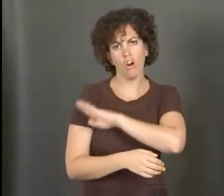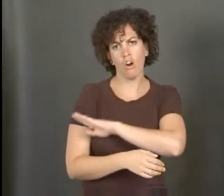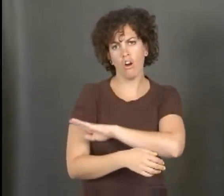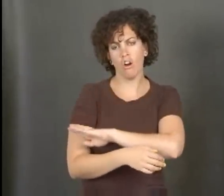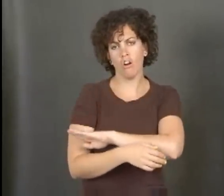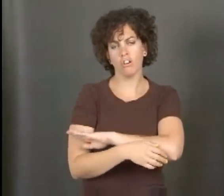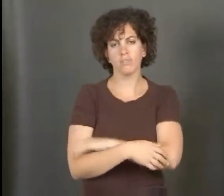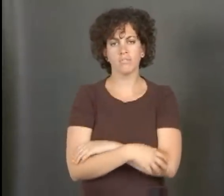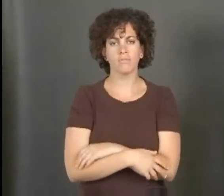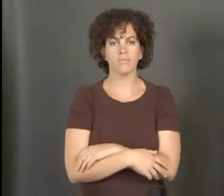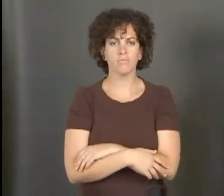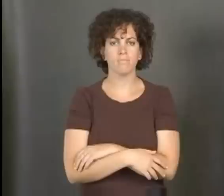Long.